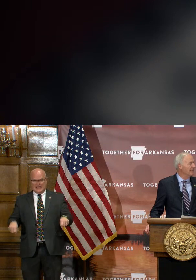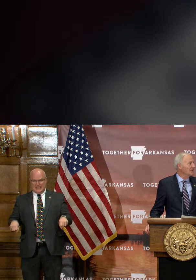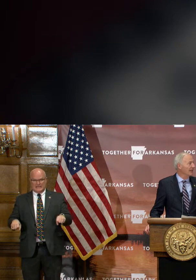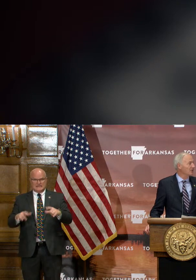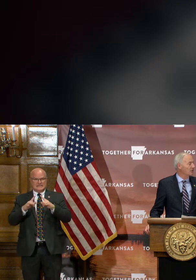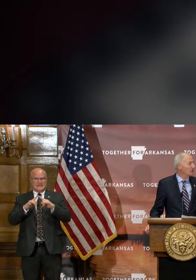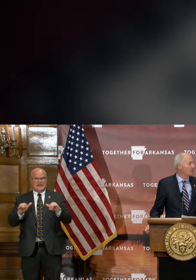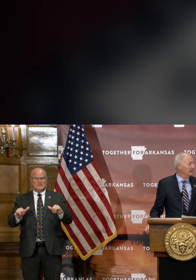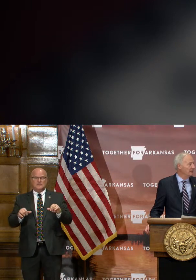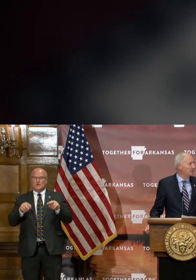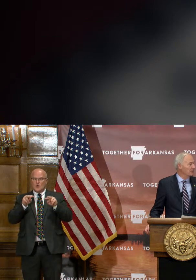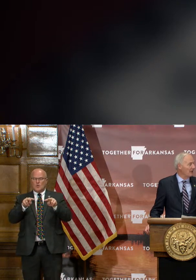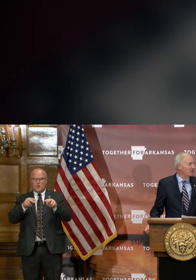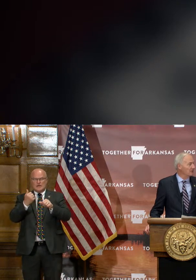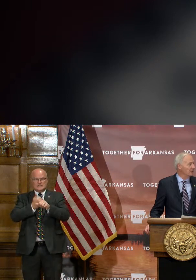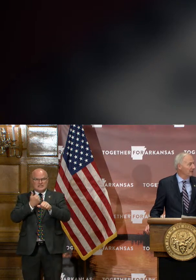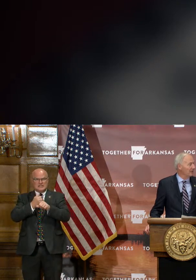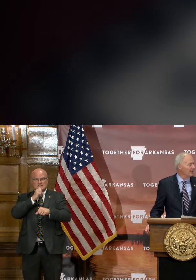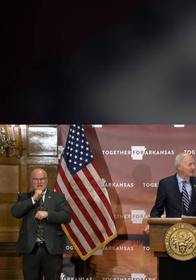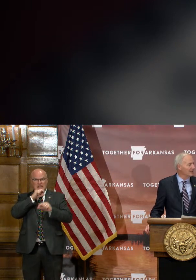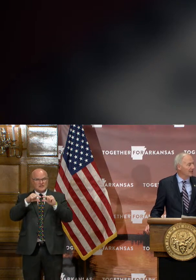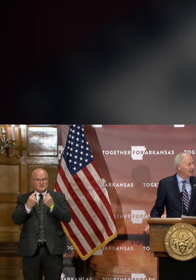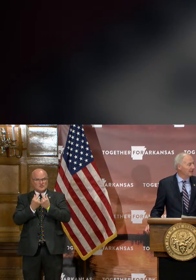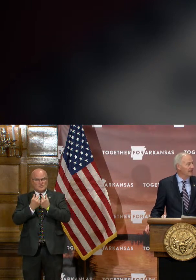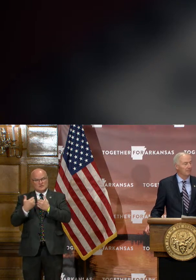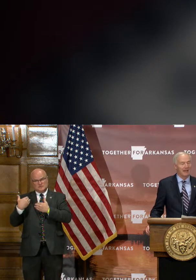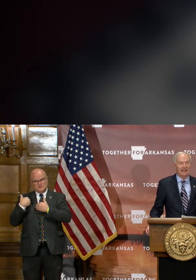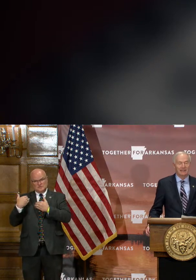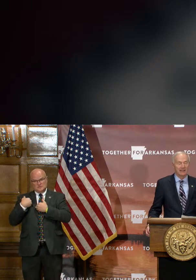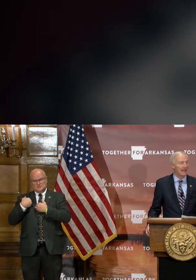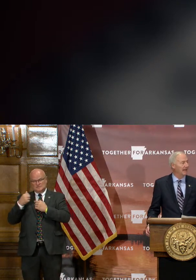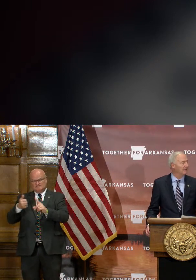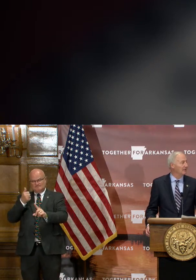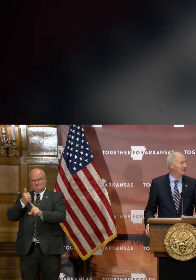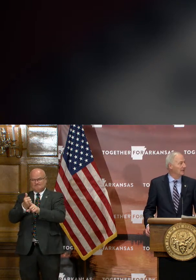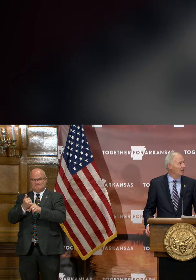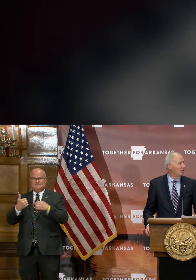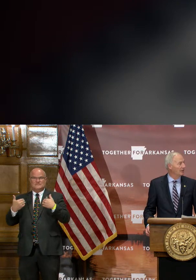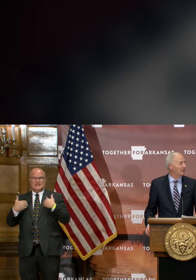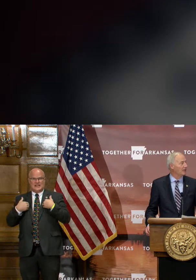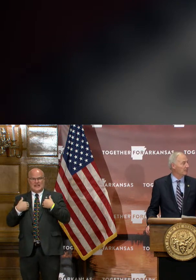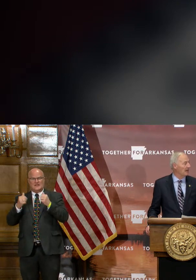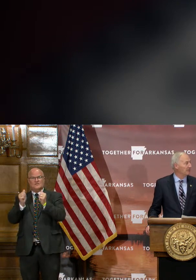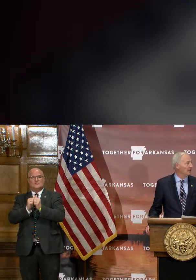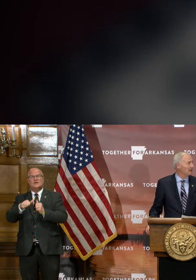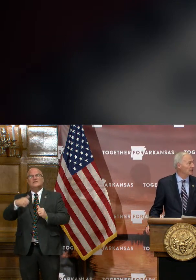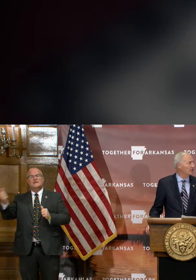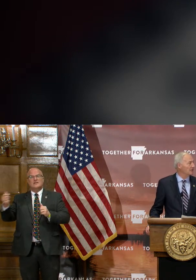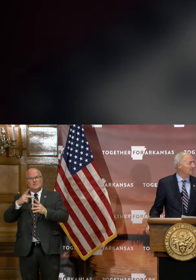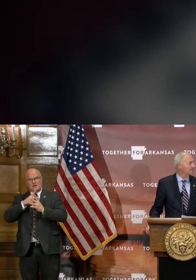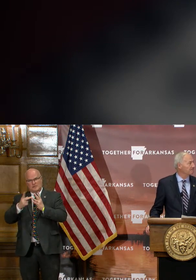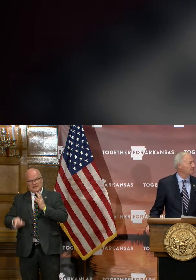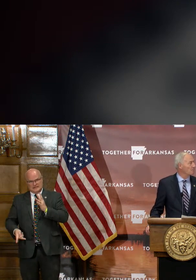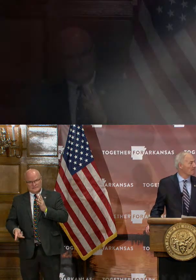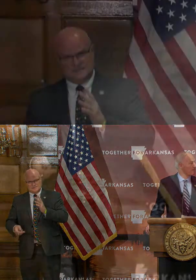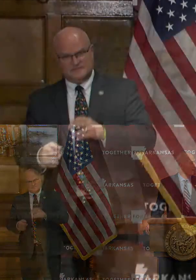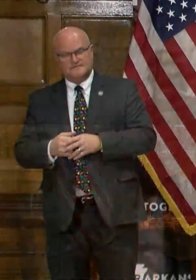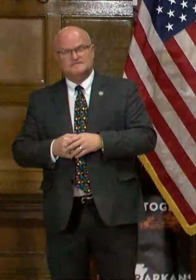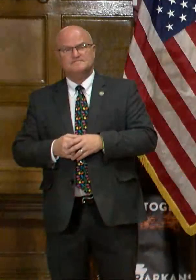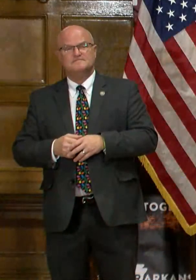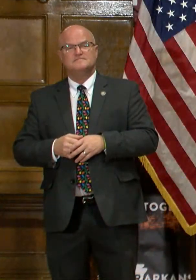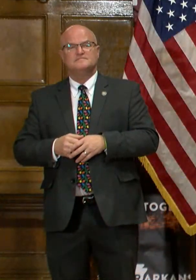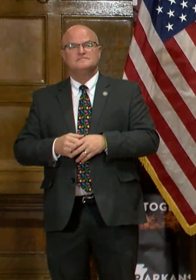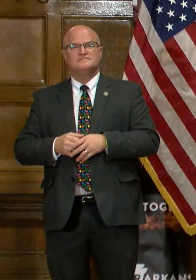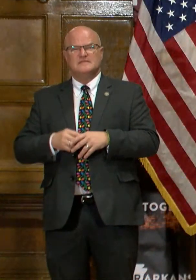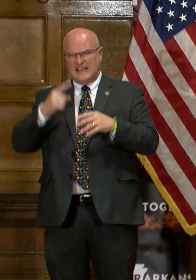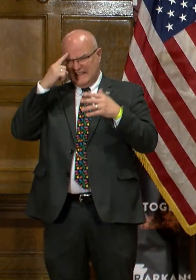watch each age group and be responsible because of the impact it can have on other populations.